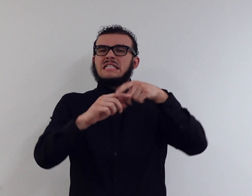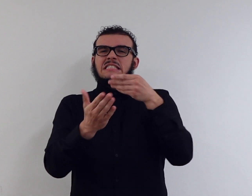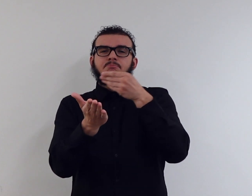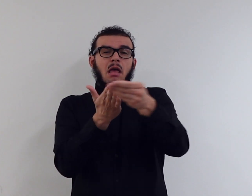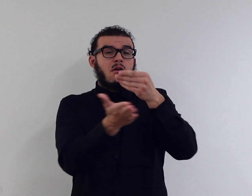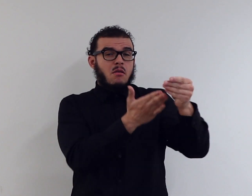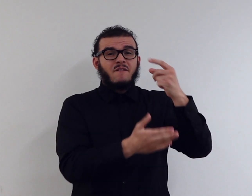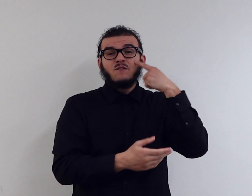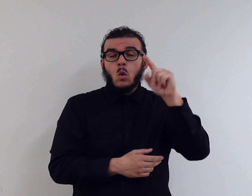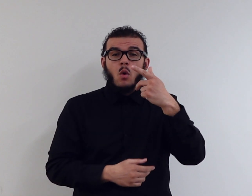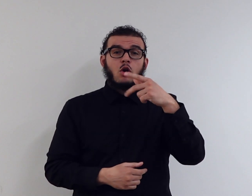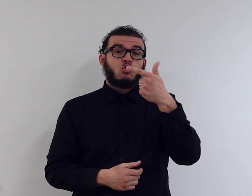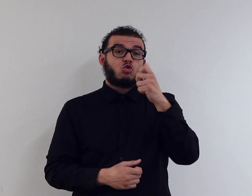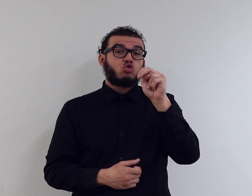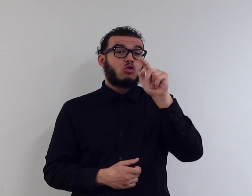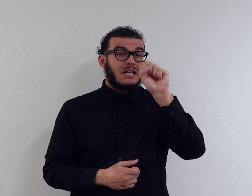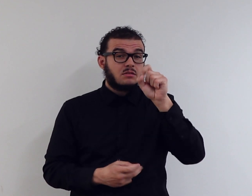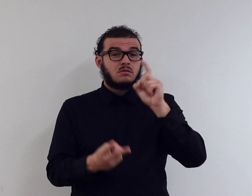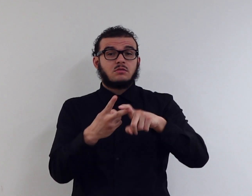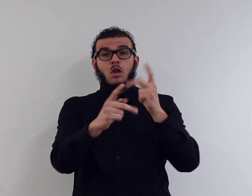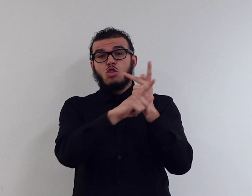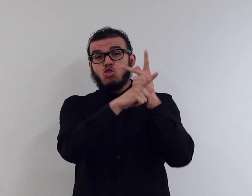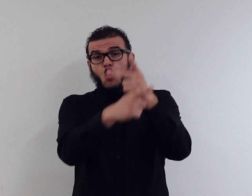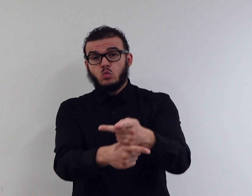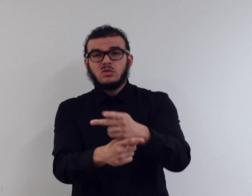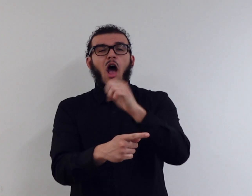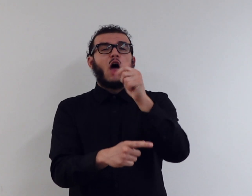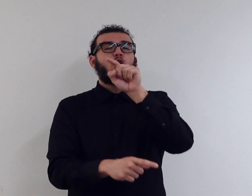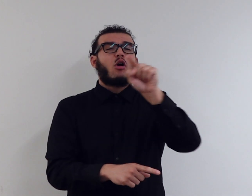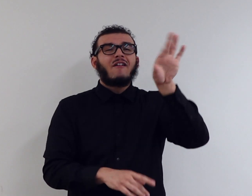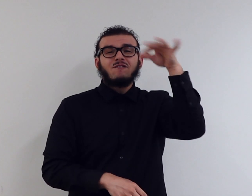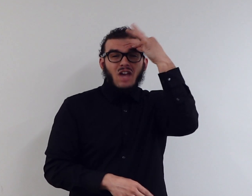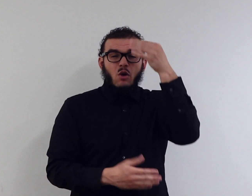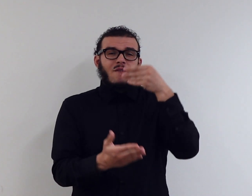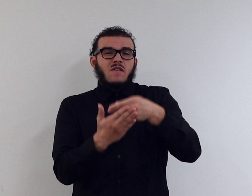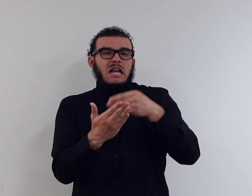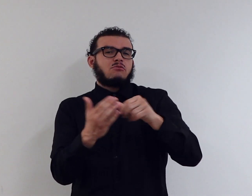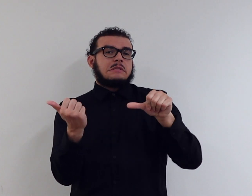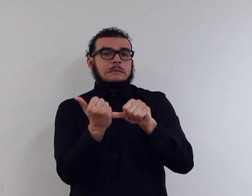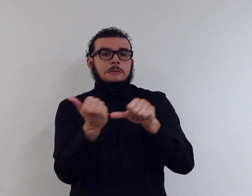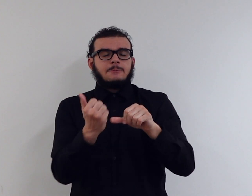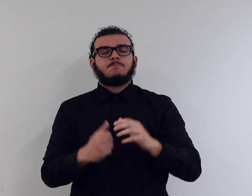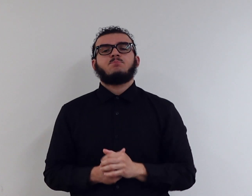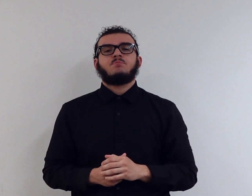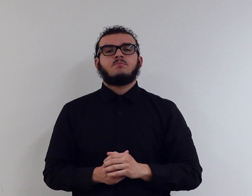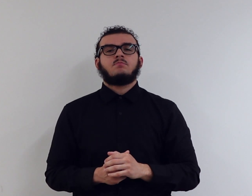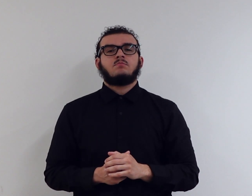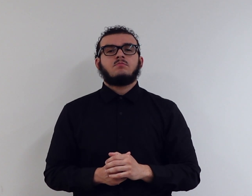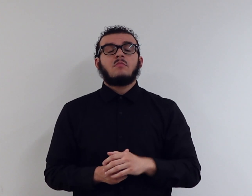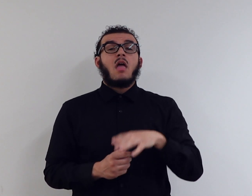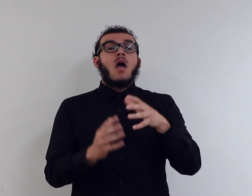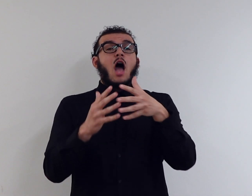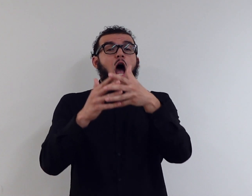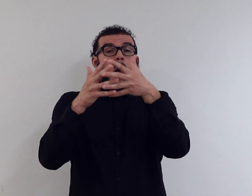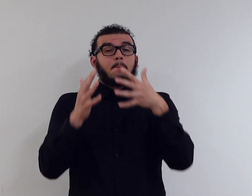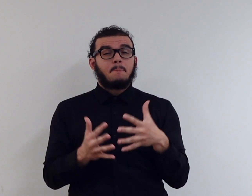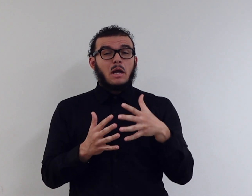all grants, loans, and other federal financial assistance. The American Association of People